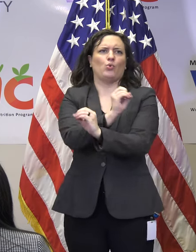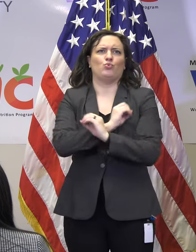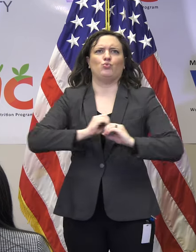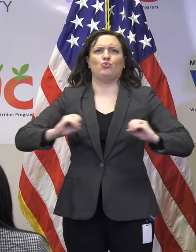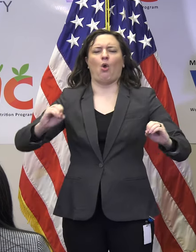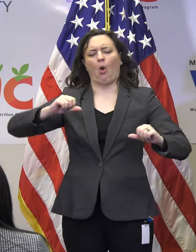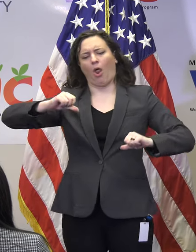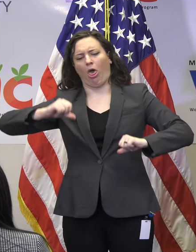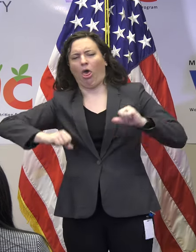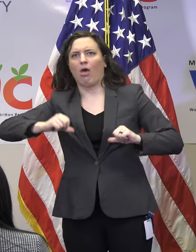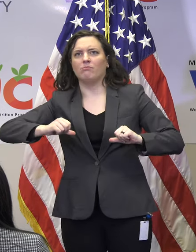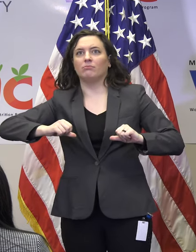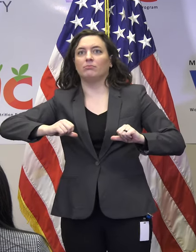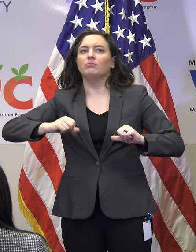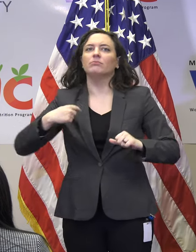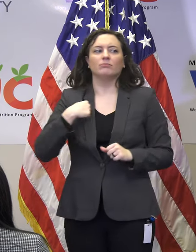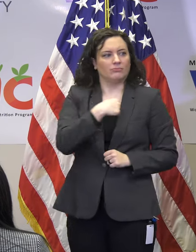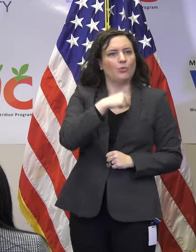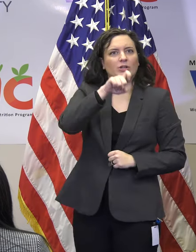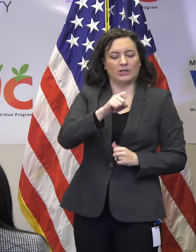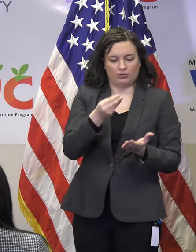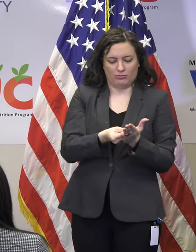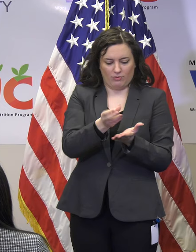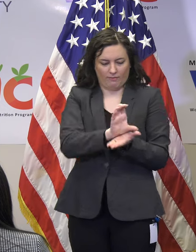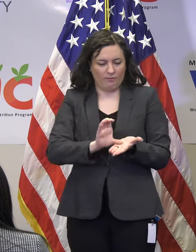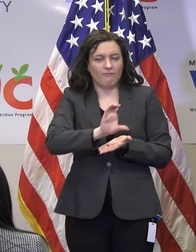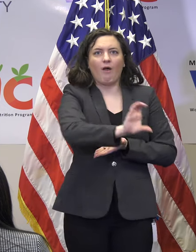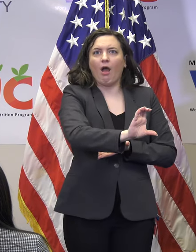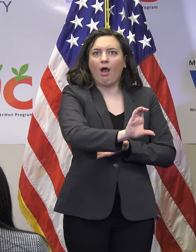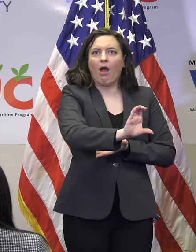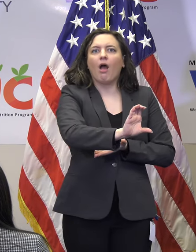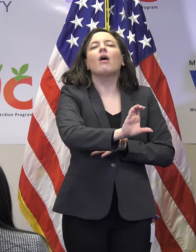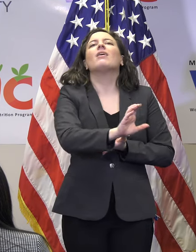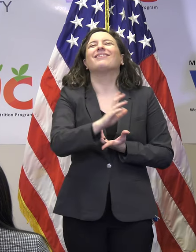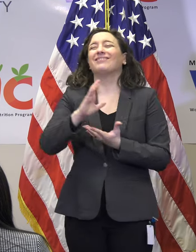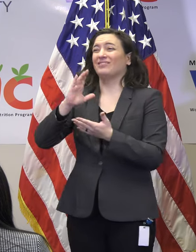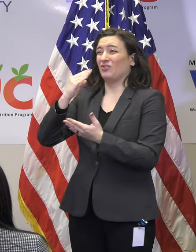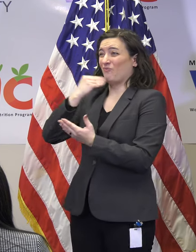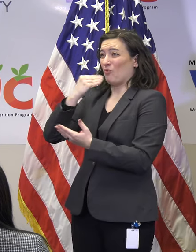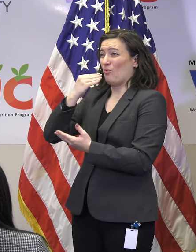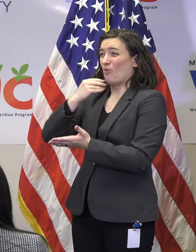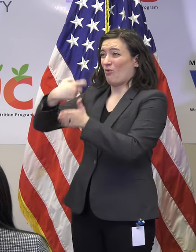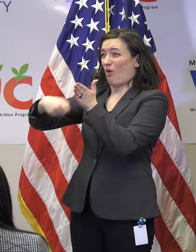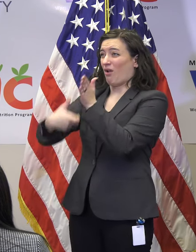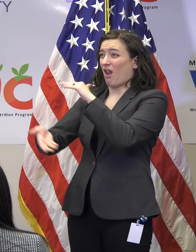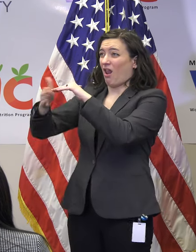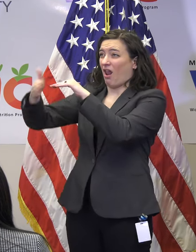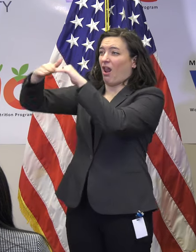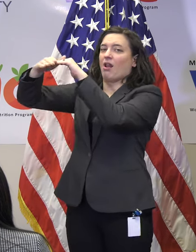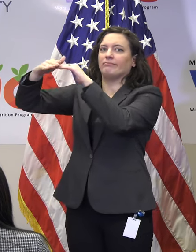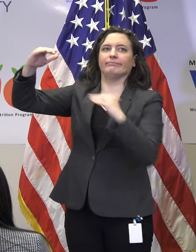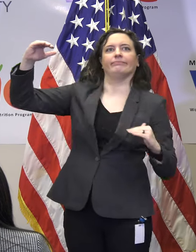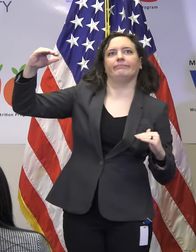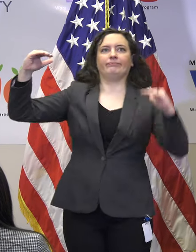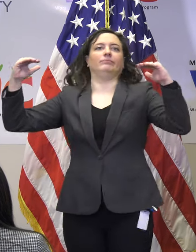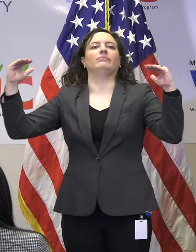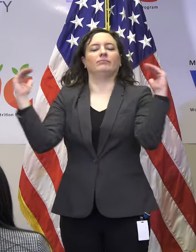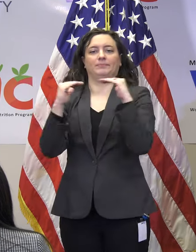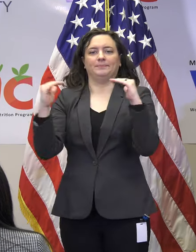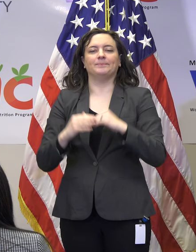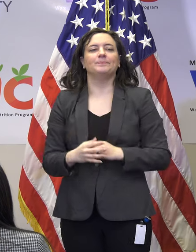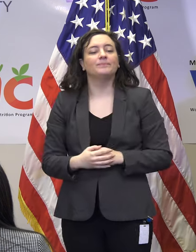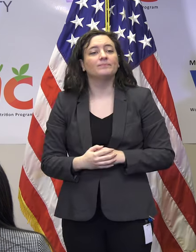needs to be funded and match rising needs of food costs for our community. When I was on active